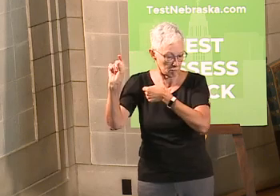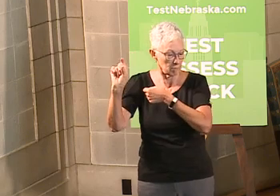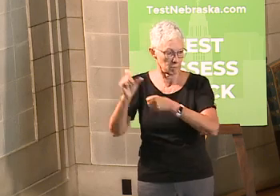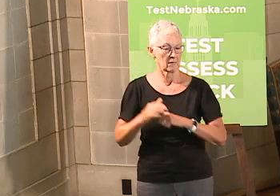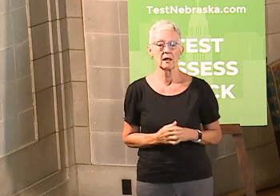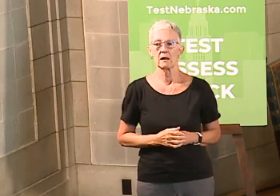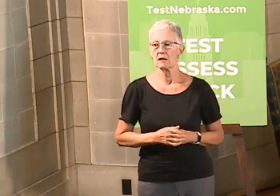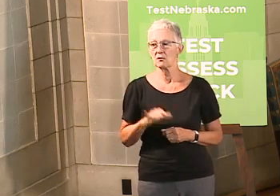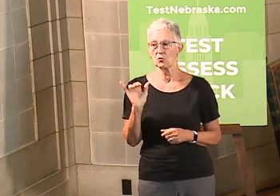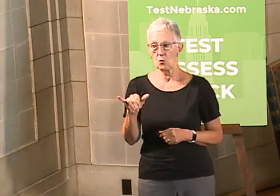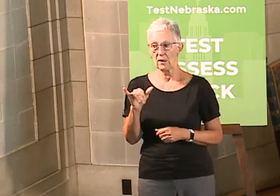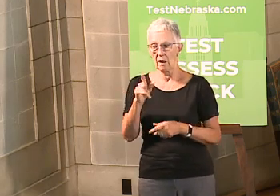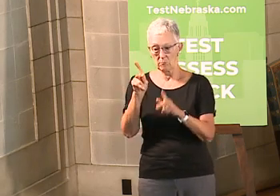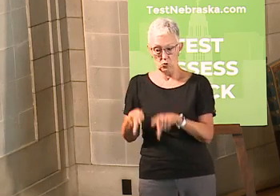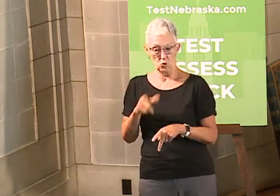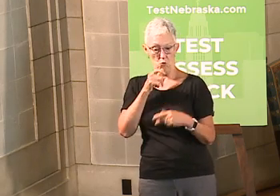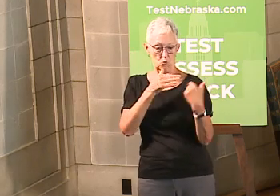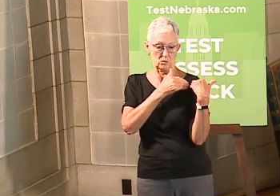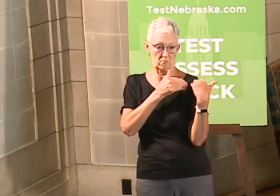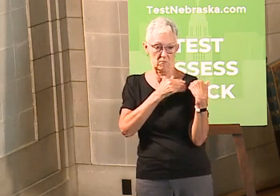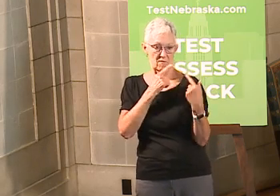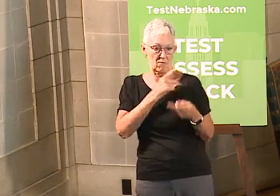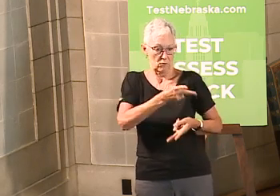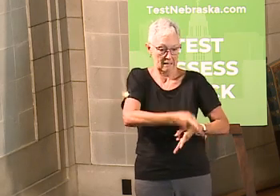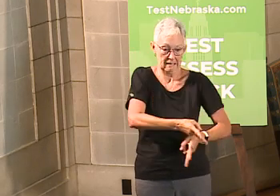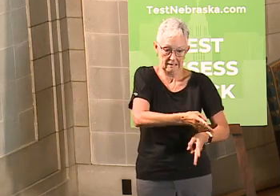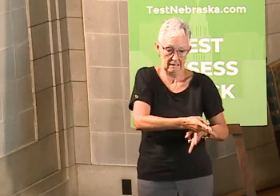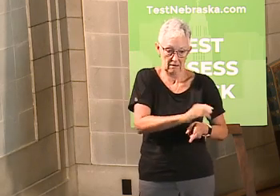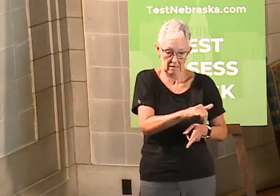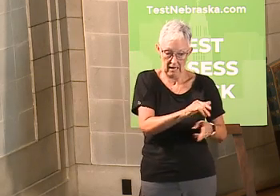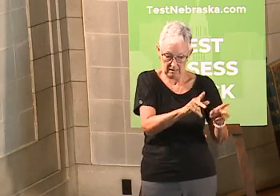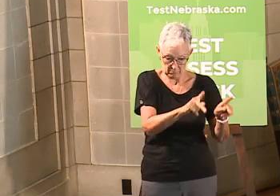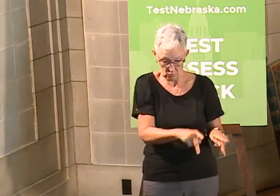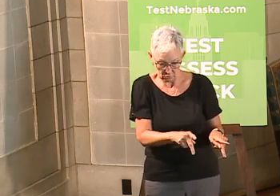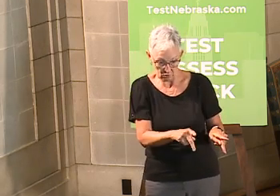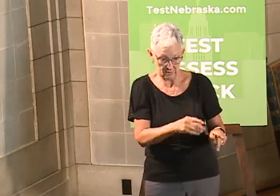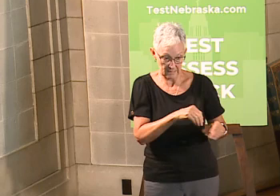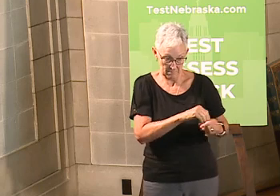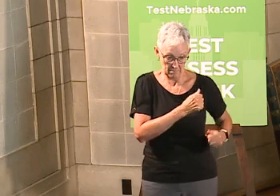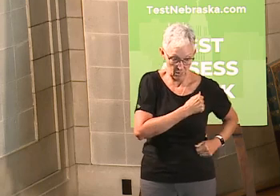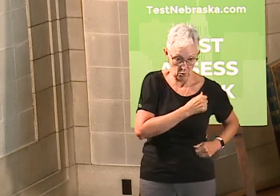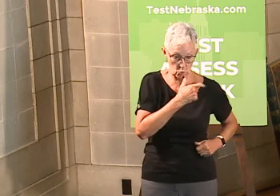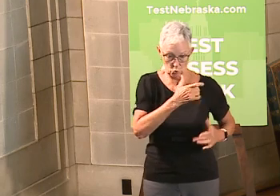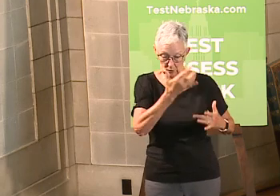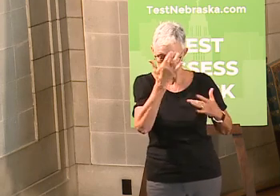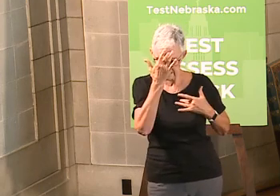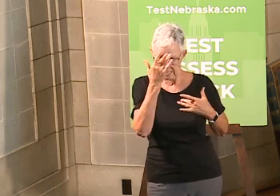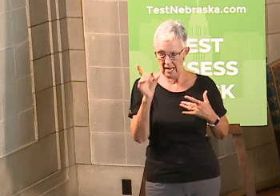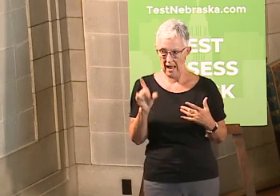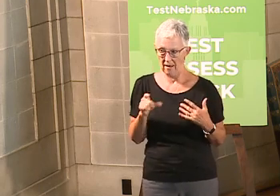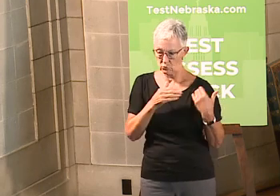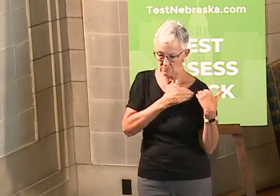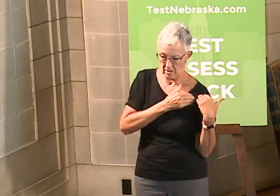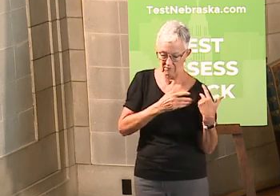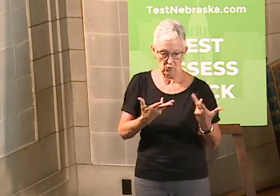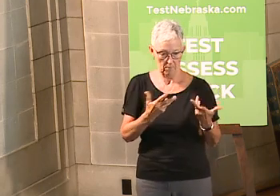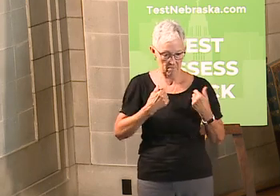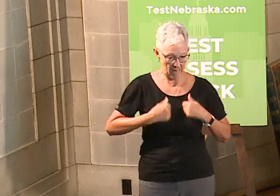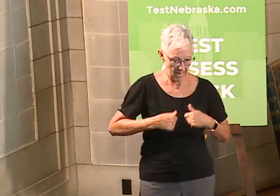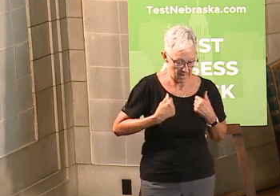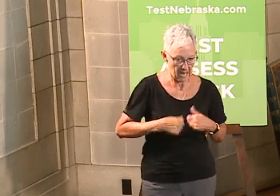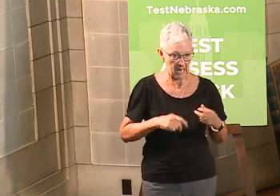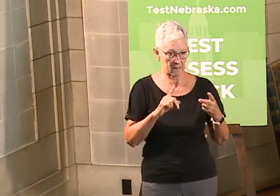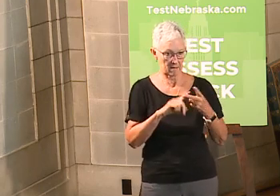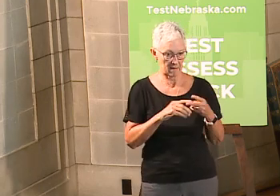managing medication, assisting in wound care, dressing, bathing, and coordinating medical appointments, providing physical